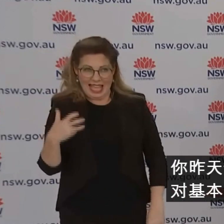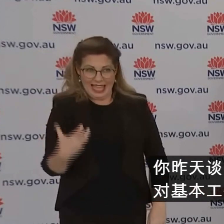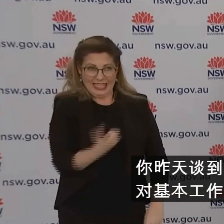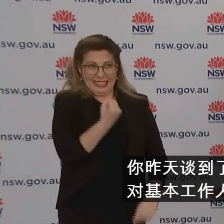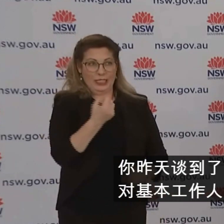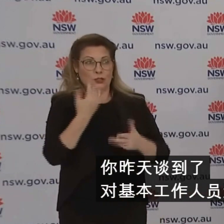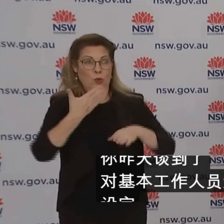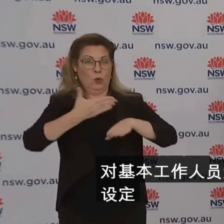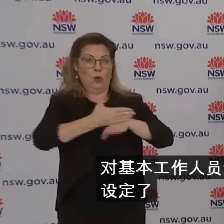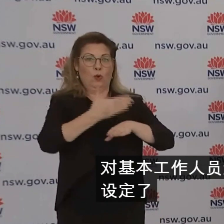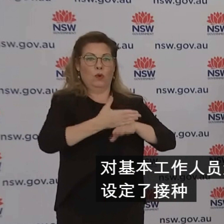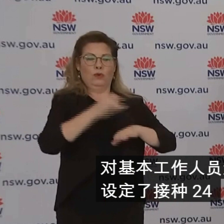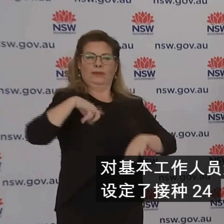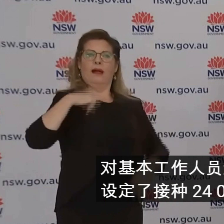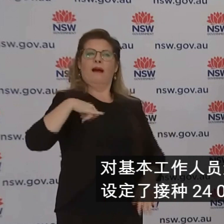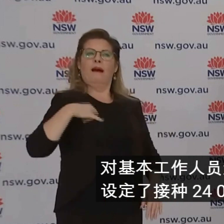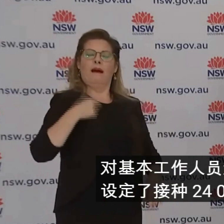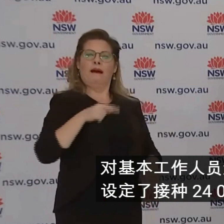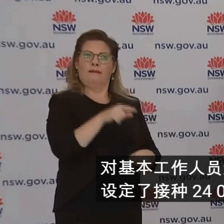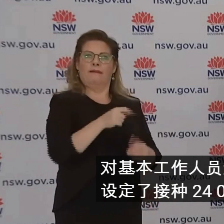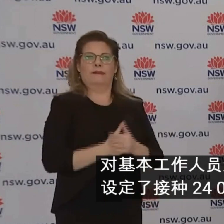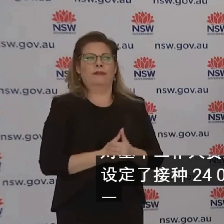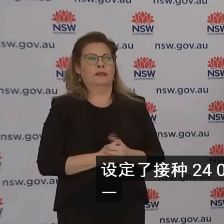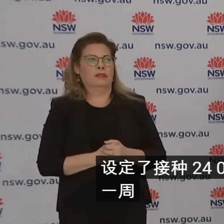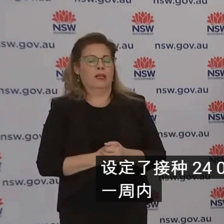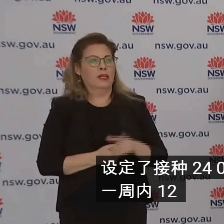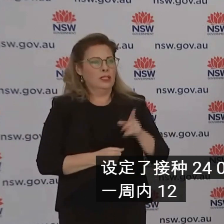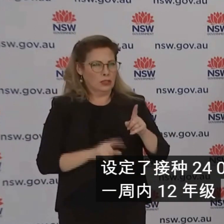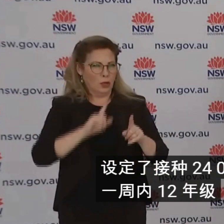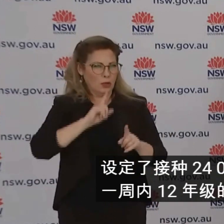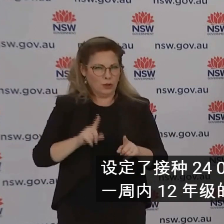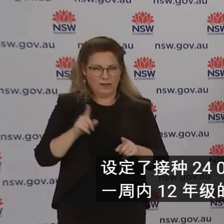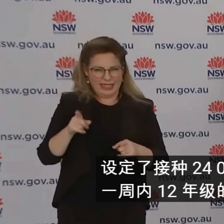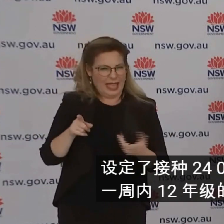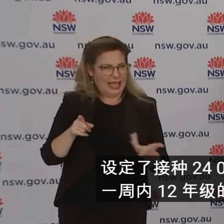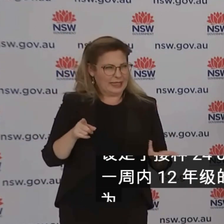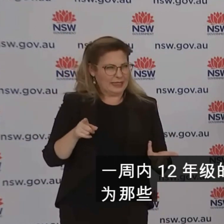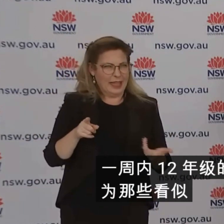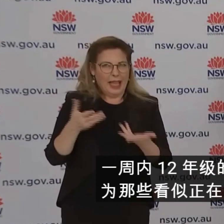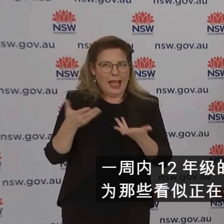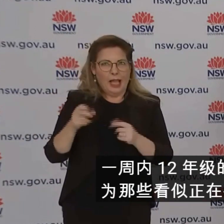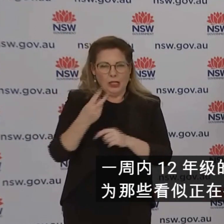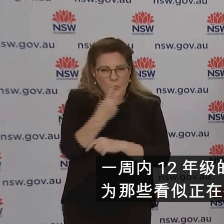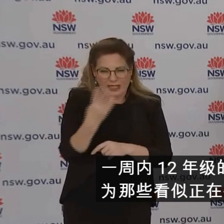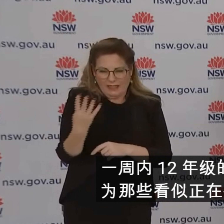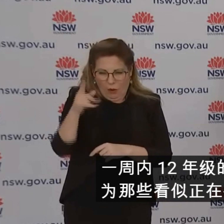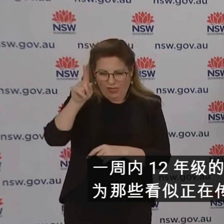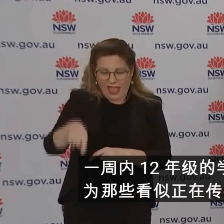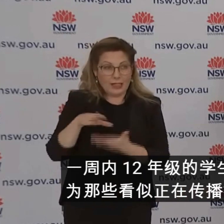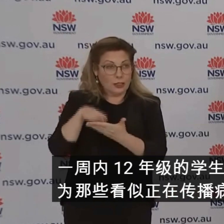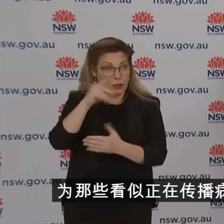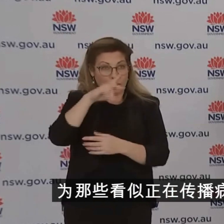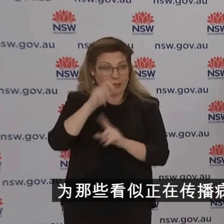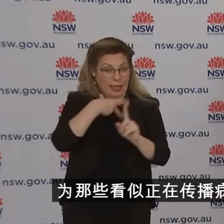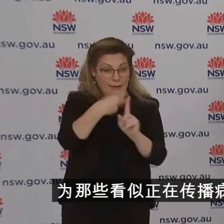of essential workers. You've set a target to vaccinate 24,000 Year 12 students in 1 week. Why not set a similar strategy or